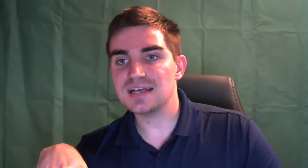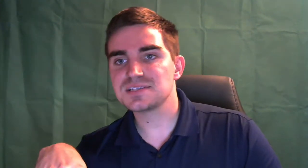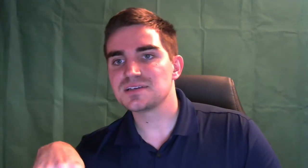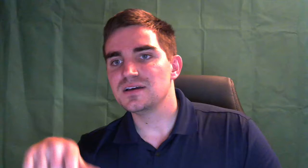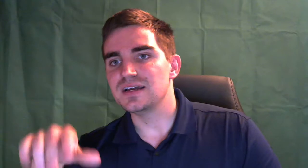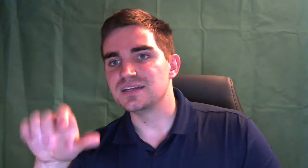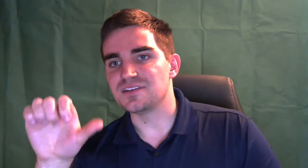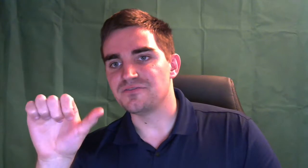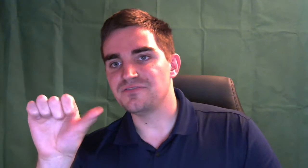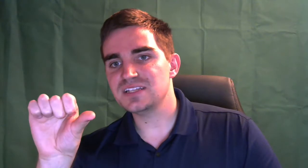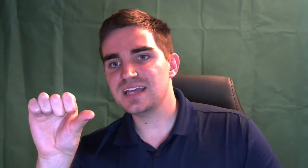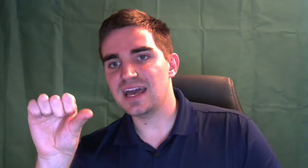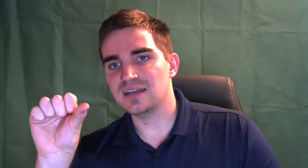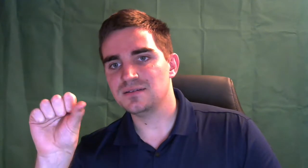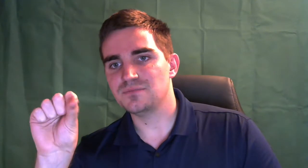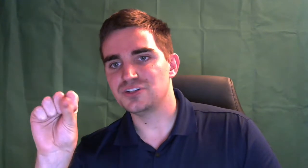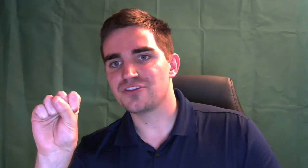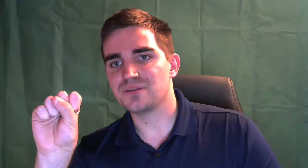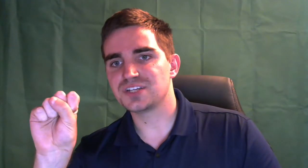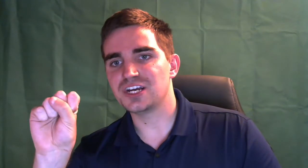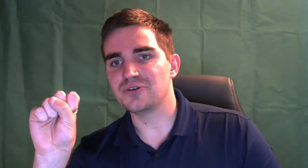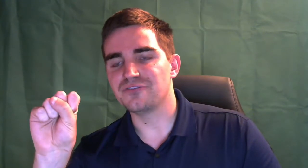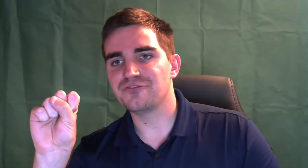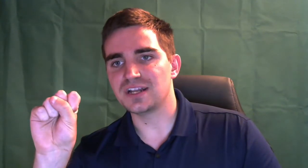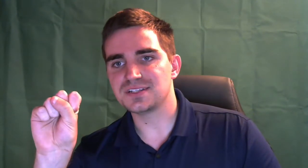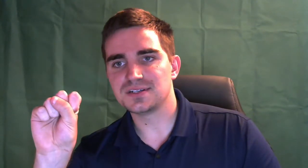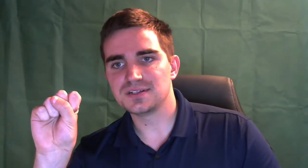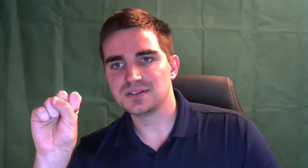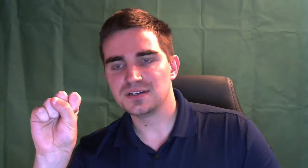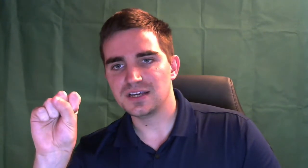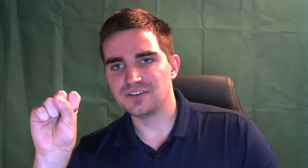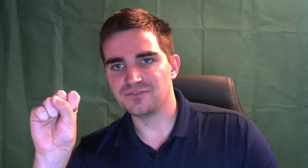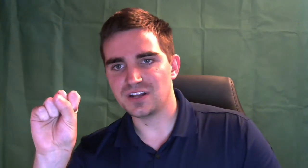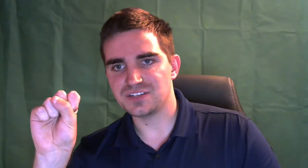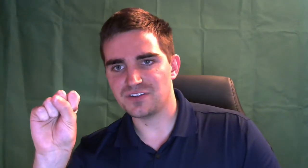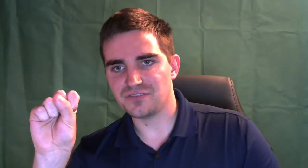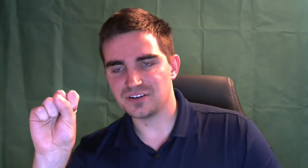S is a fist again, but your thumb's going to go in front of your fingers.